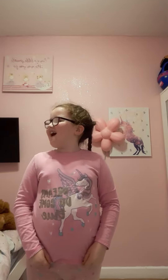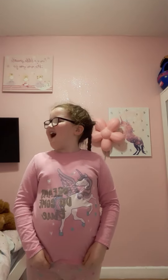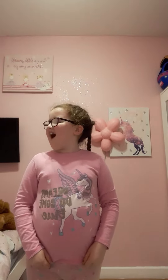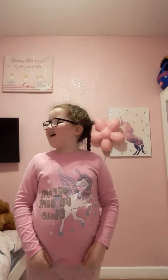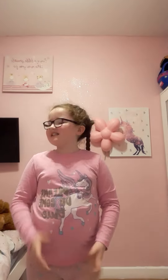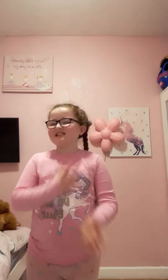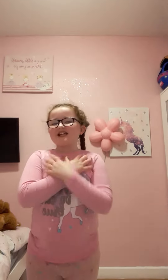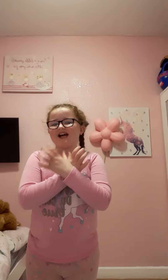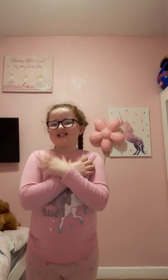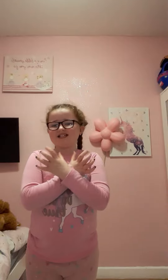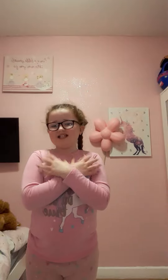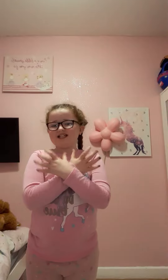teddy